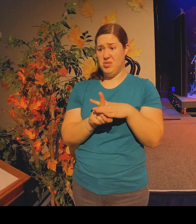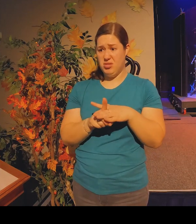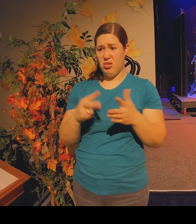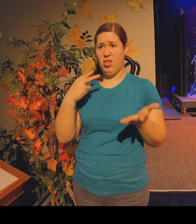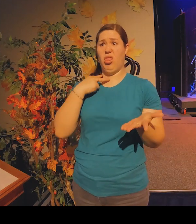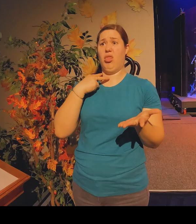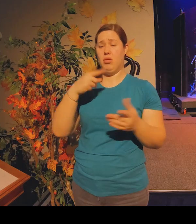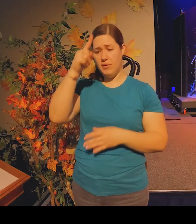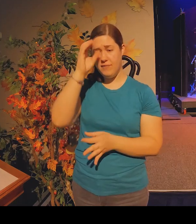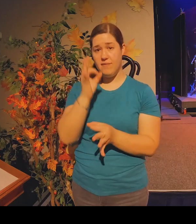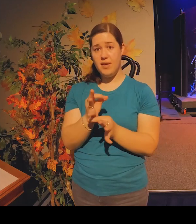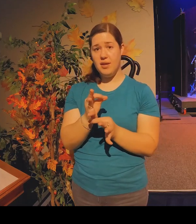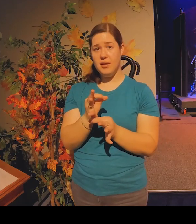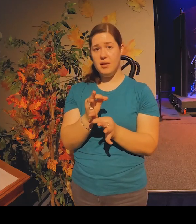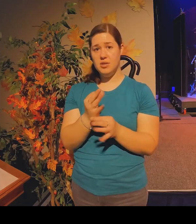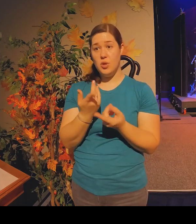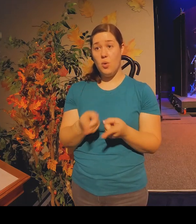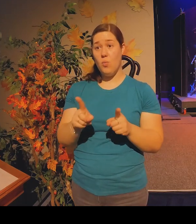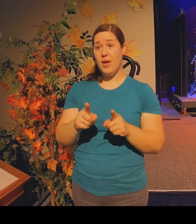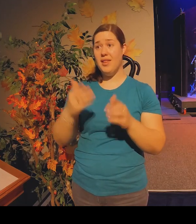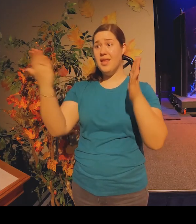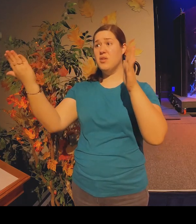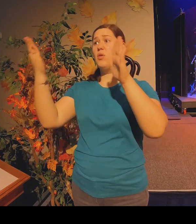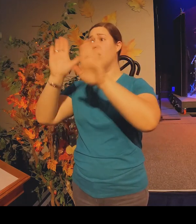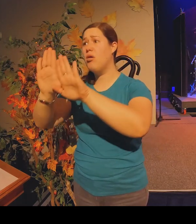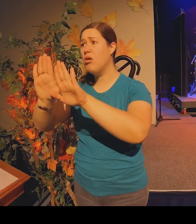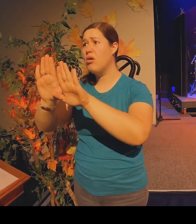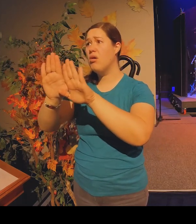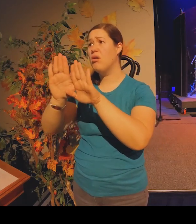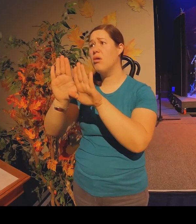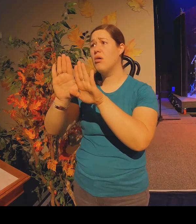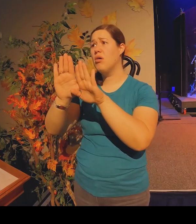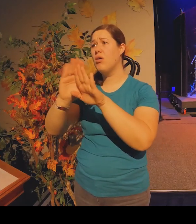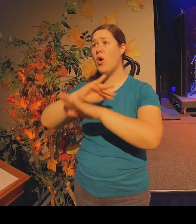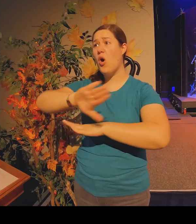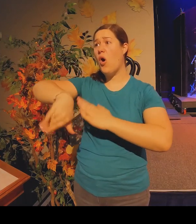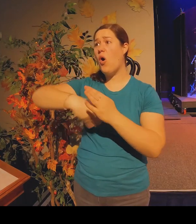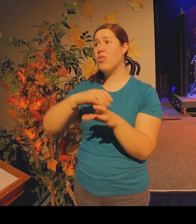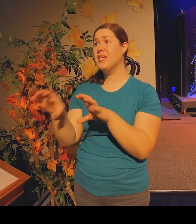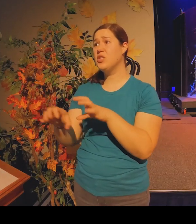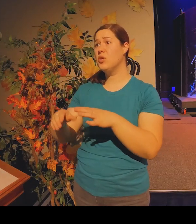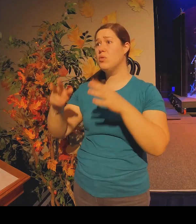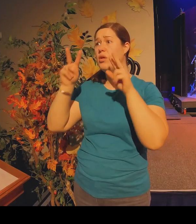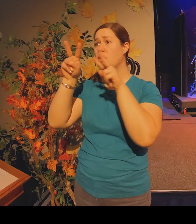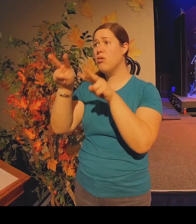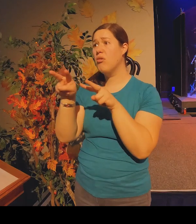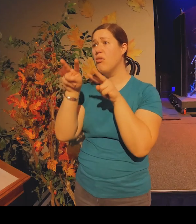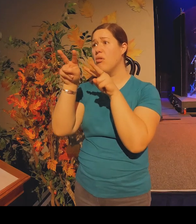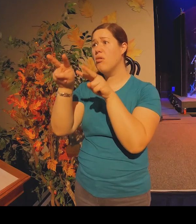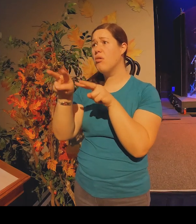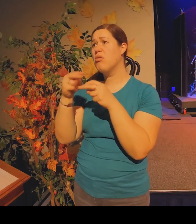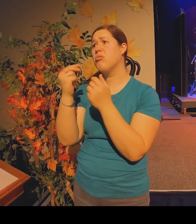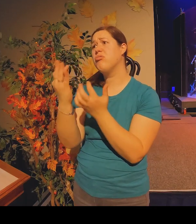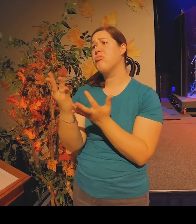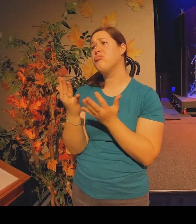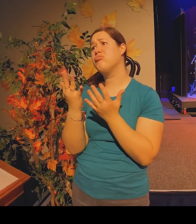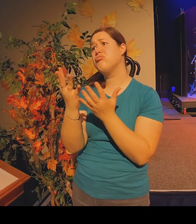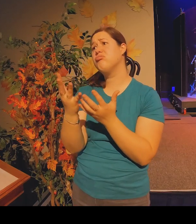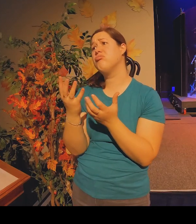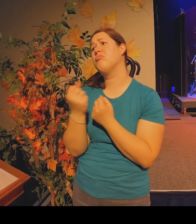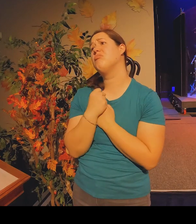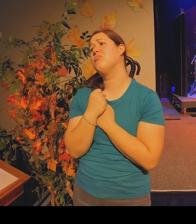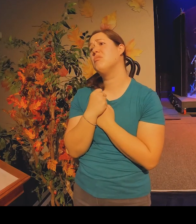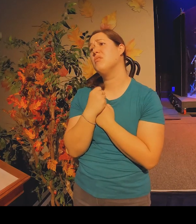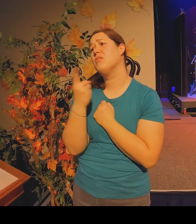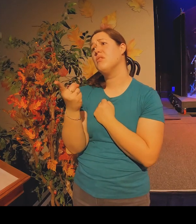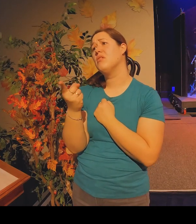they do in prayer is stare at that door. And how can you go through a new door when you're just staring at that one door